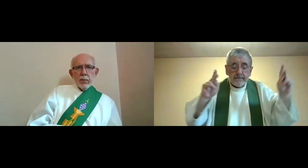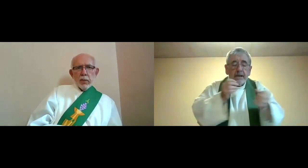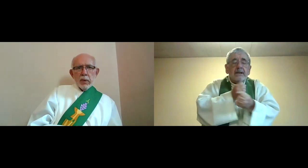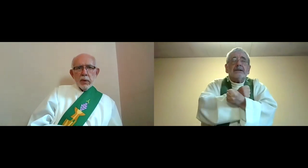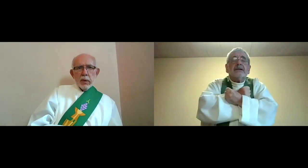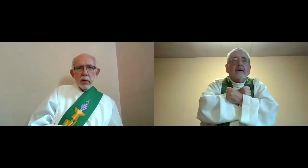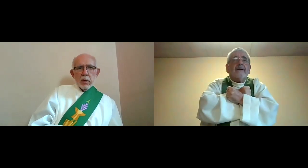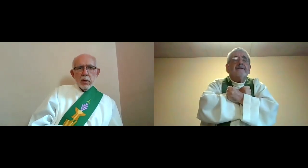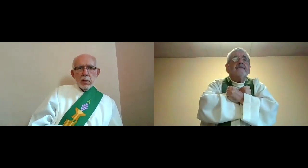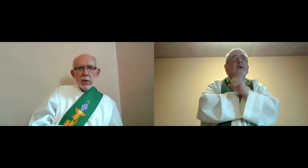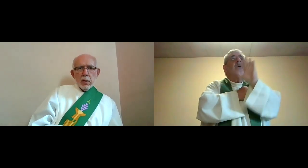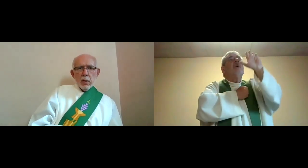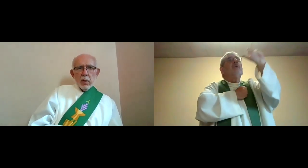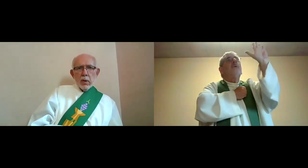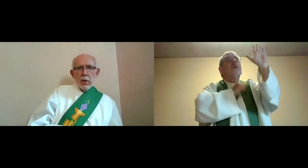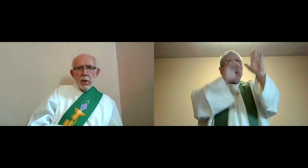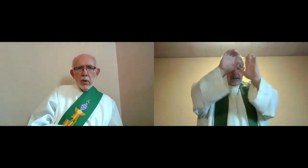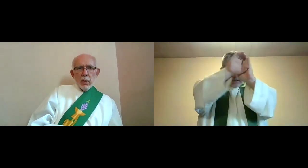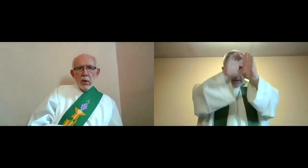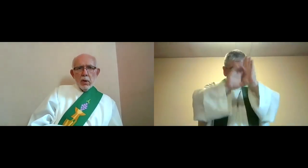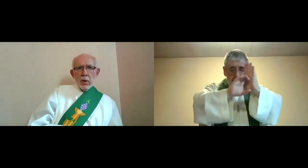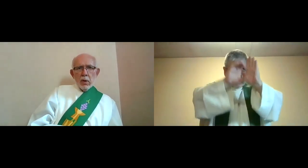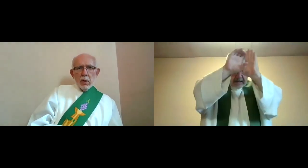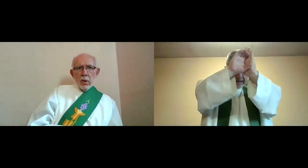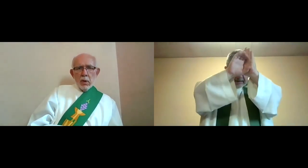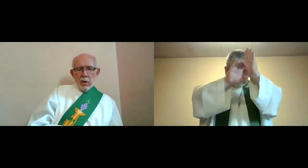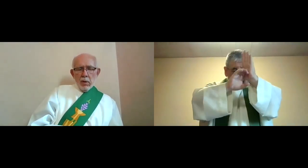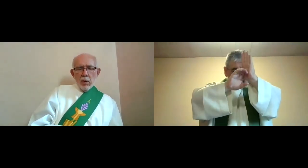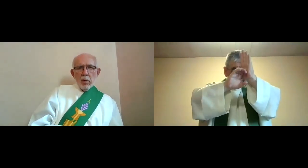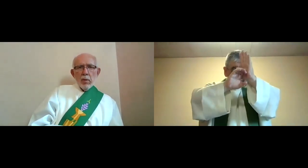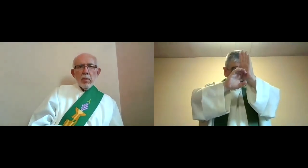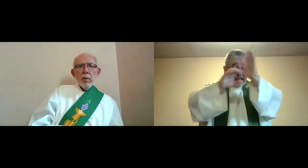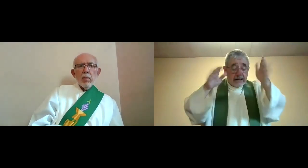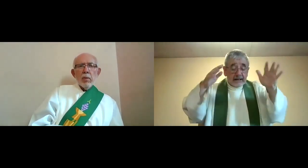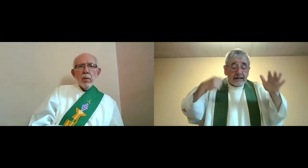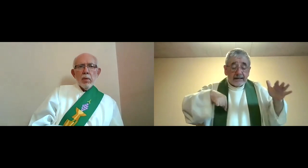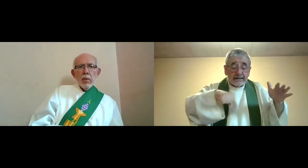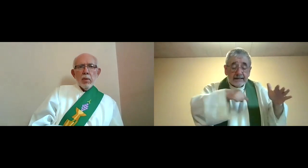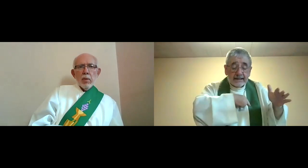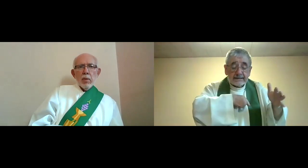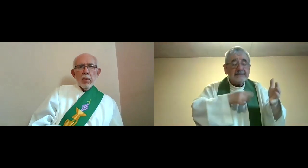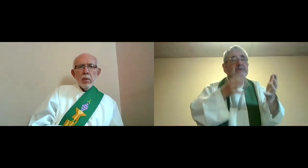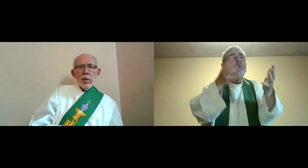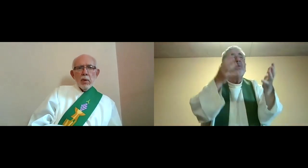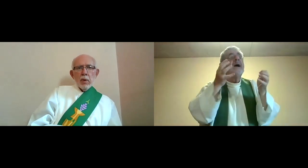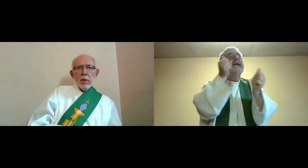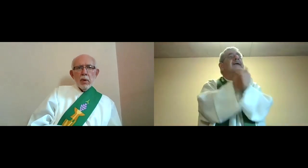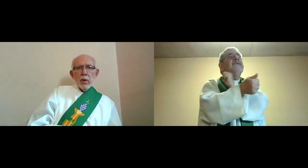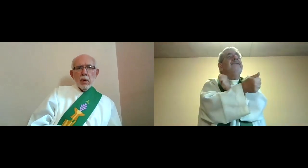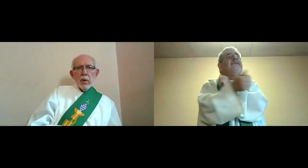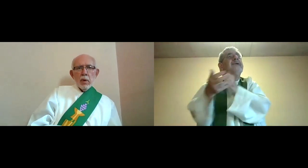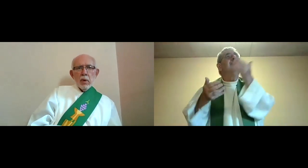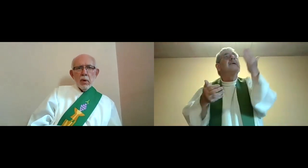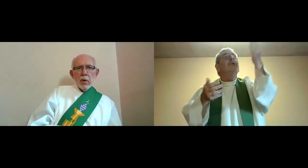purpose, grant Your people to love what You command and to desire what